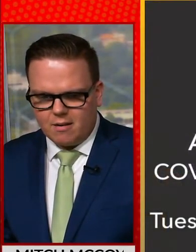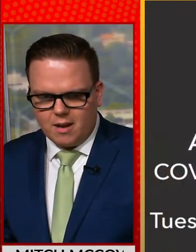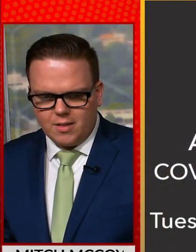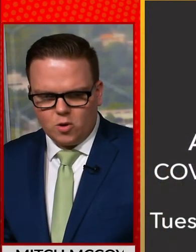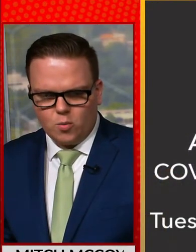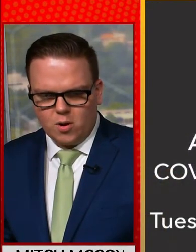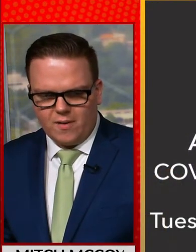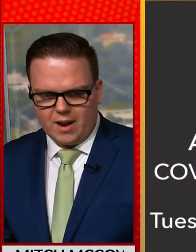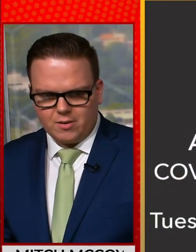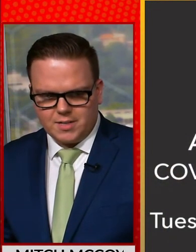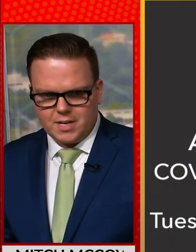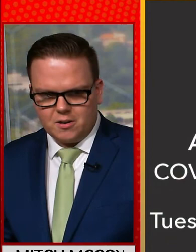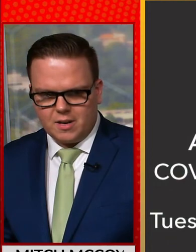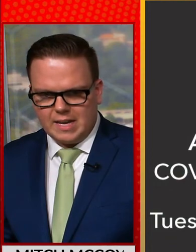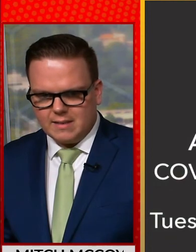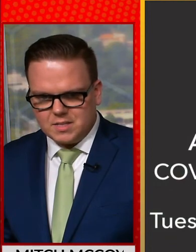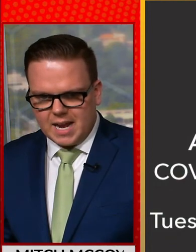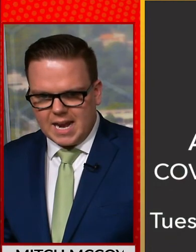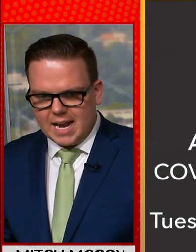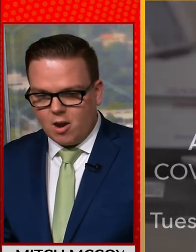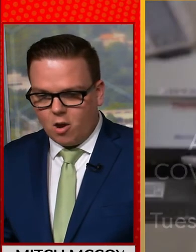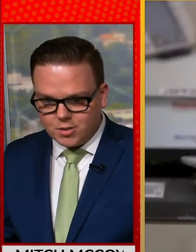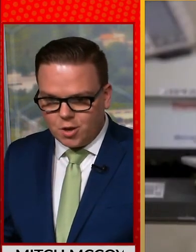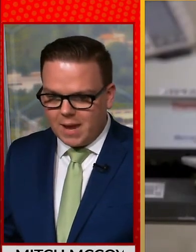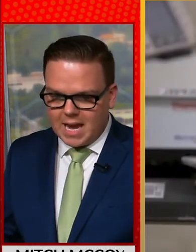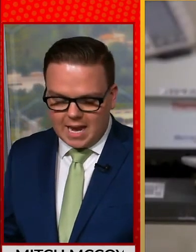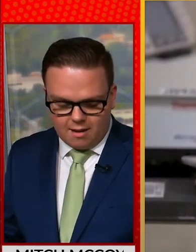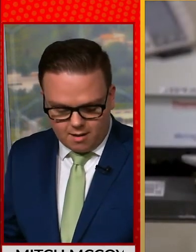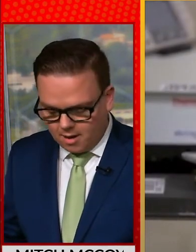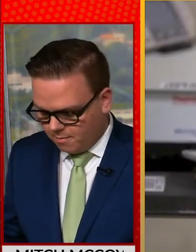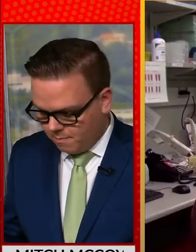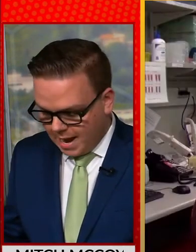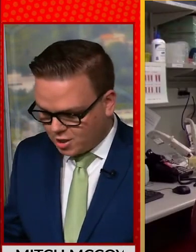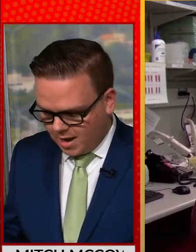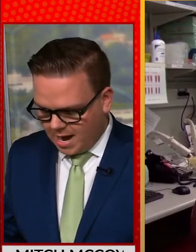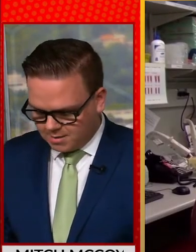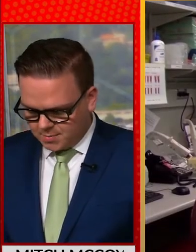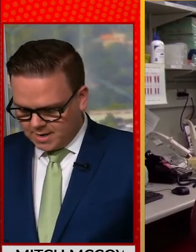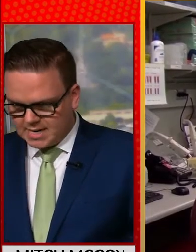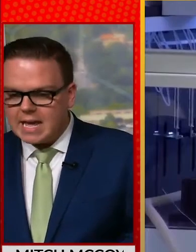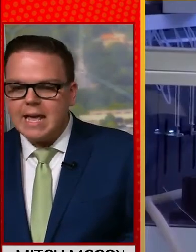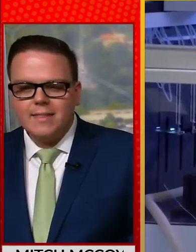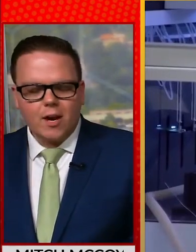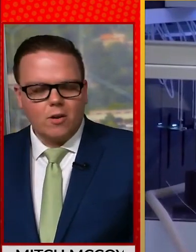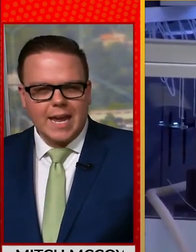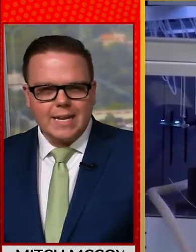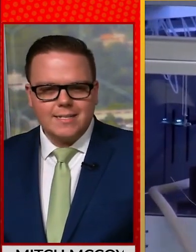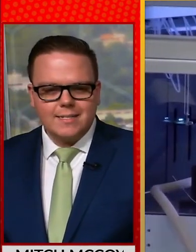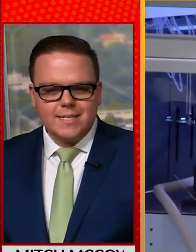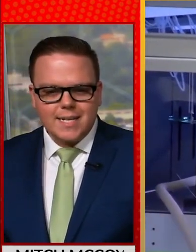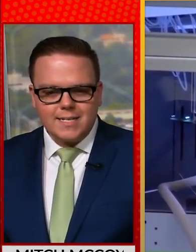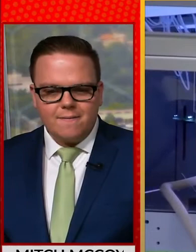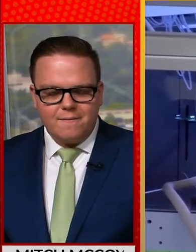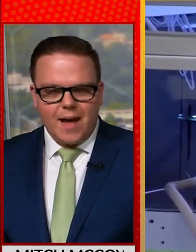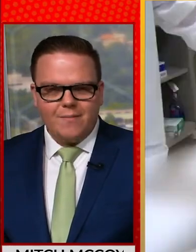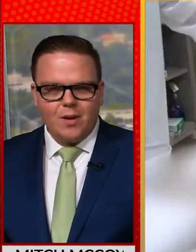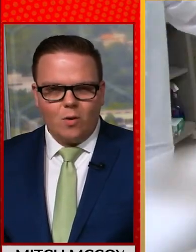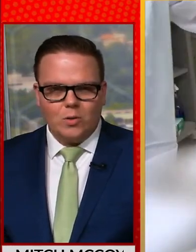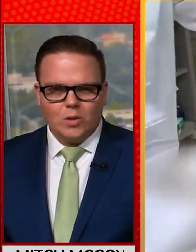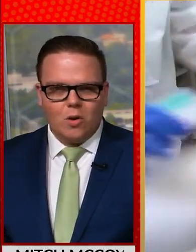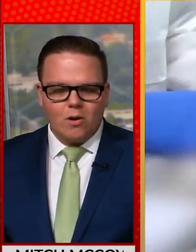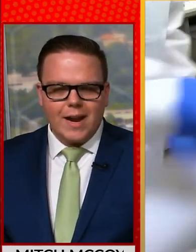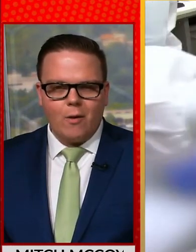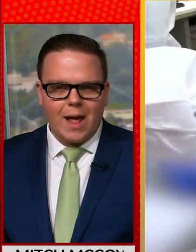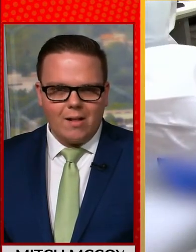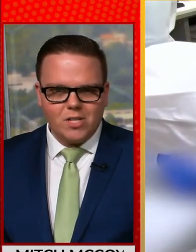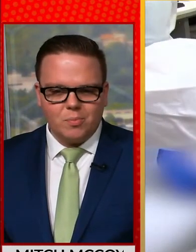update on the coronavirus here in the state, and also making a major announcement that Arkansans 65 and